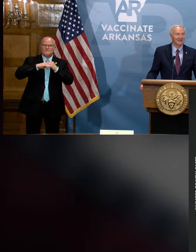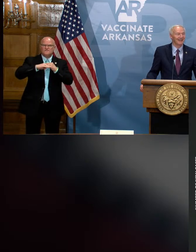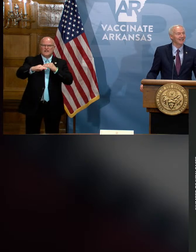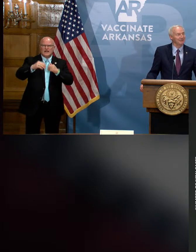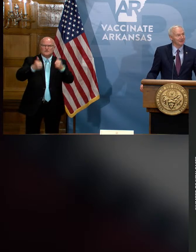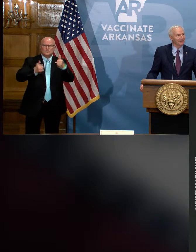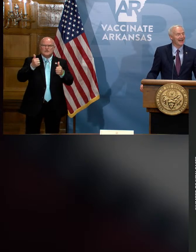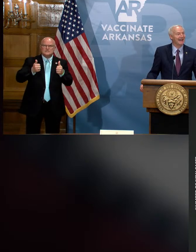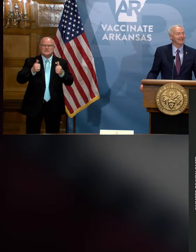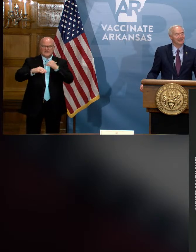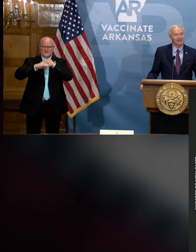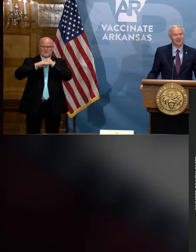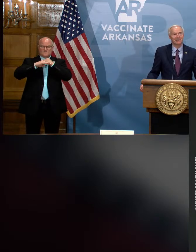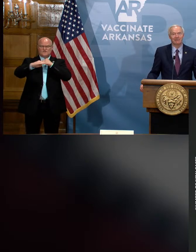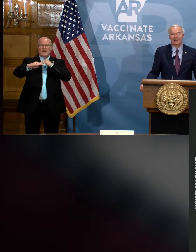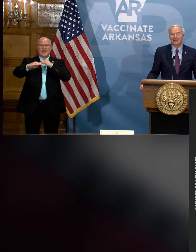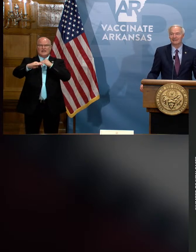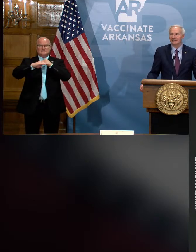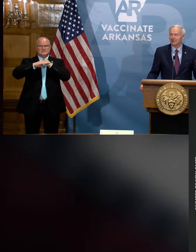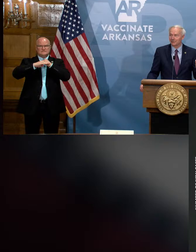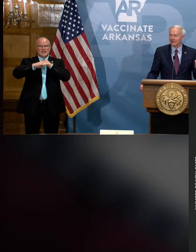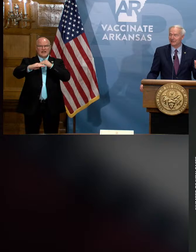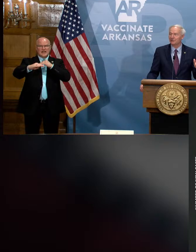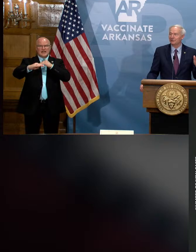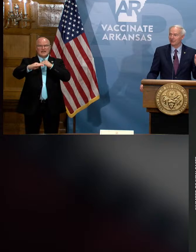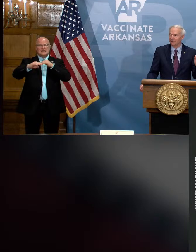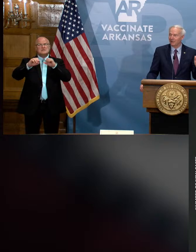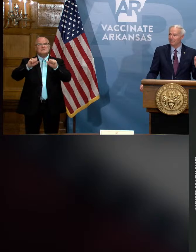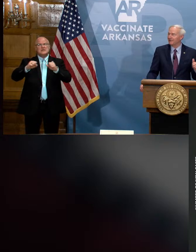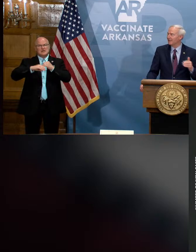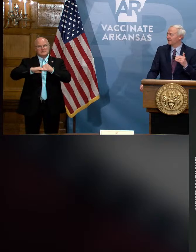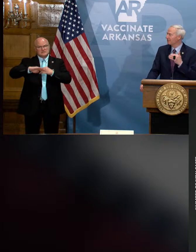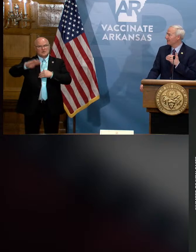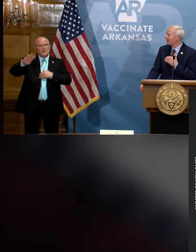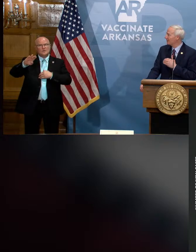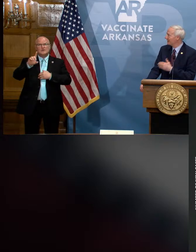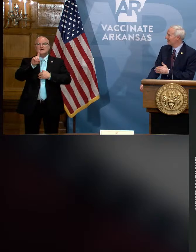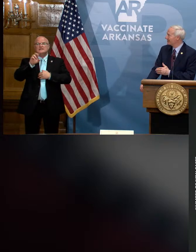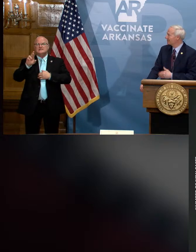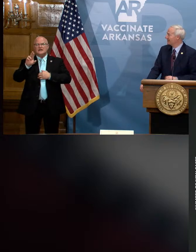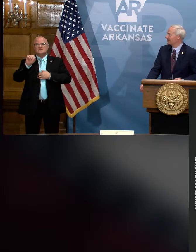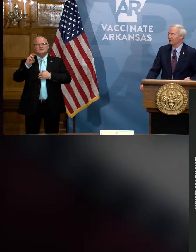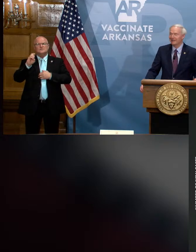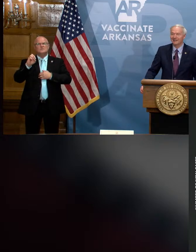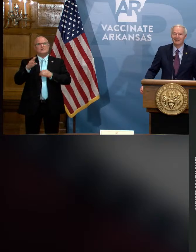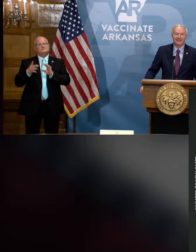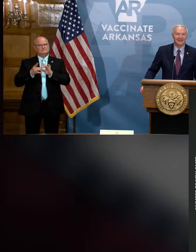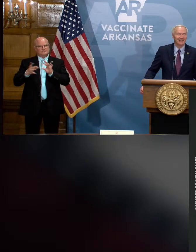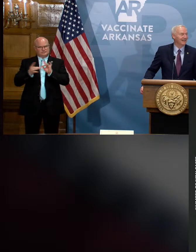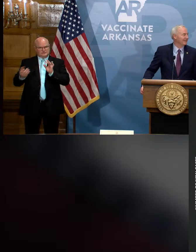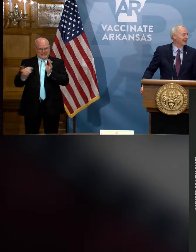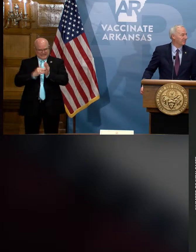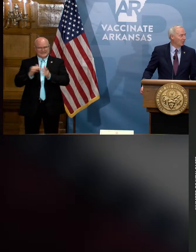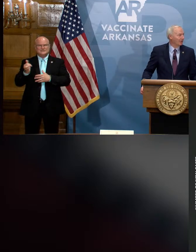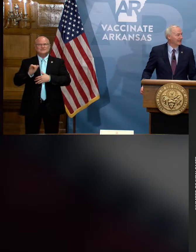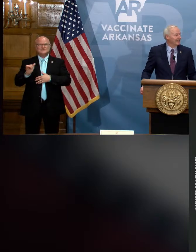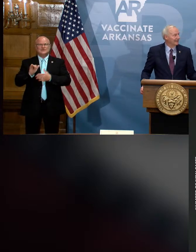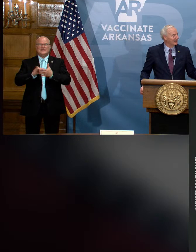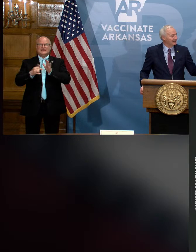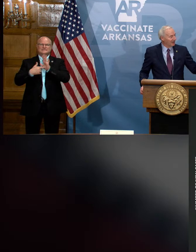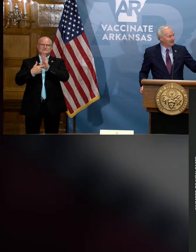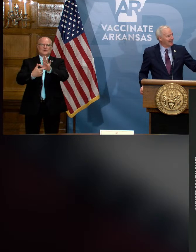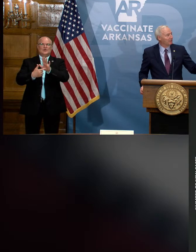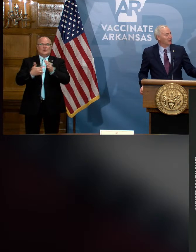flat? And if you're flat and you stay flat, then there's a potential you go up. And Dr. Romero, I think, has reiterated that